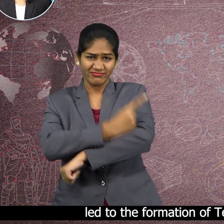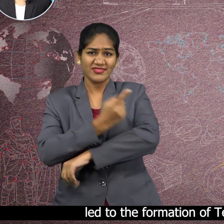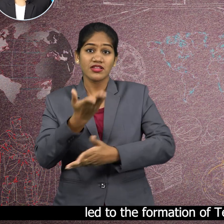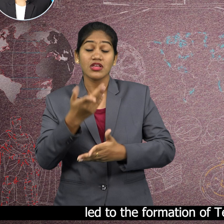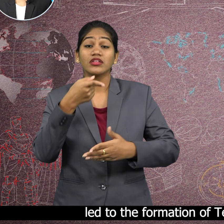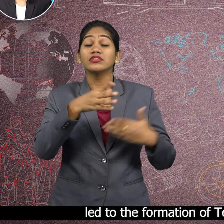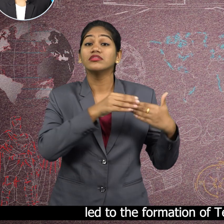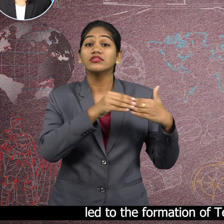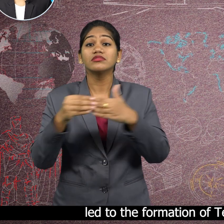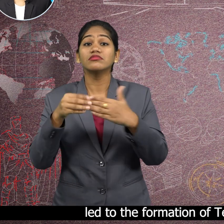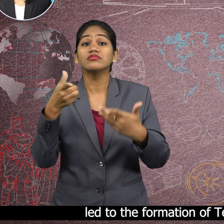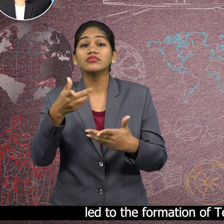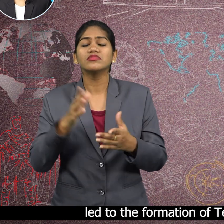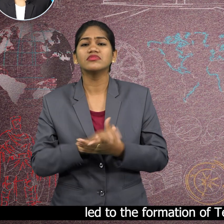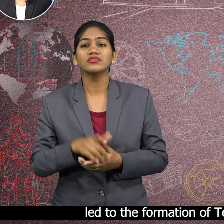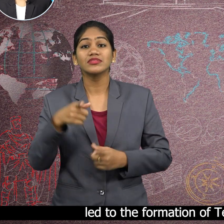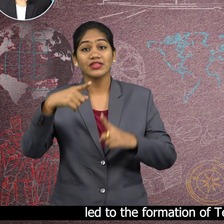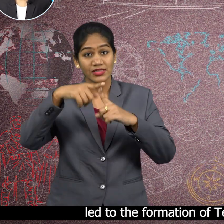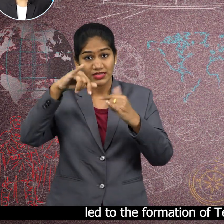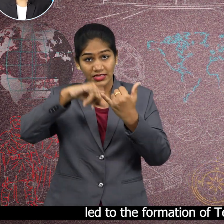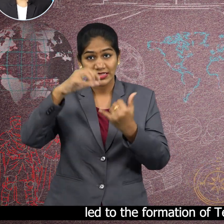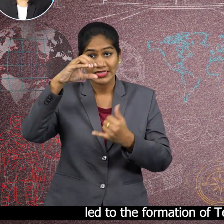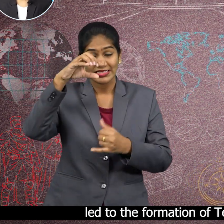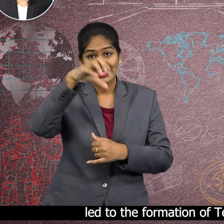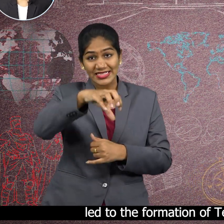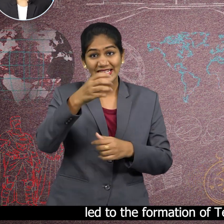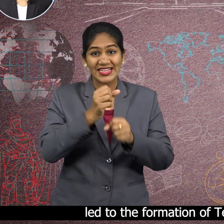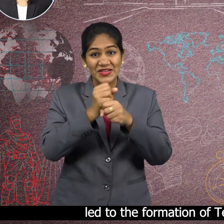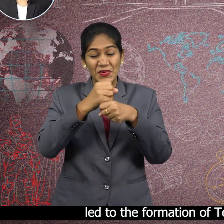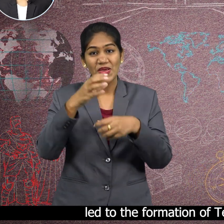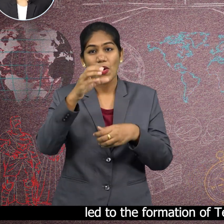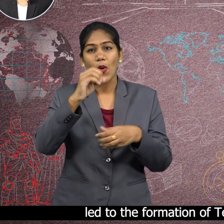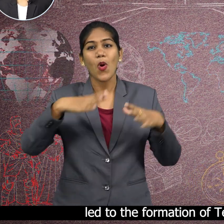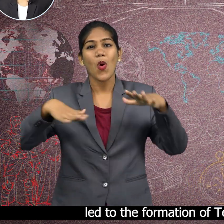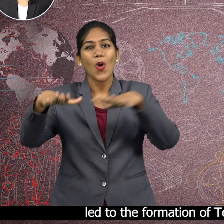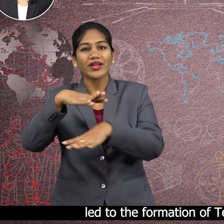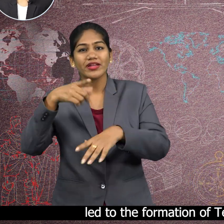led to the formation of Telangana state organizations.